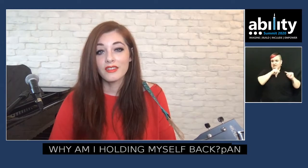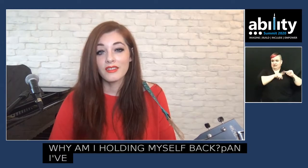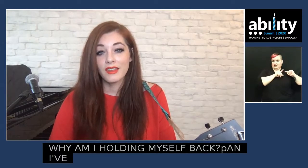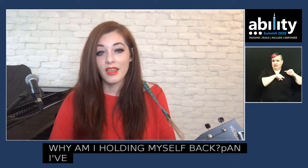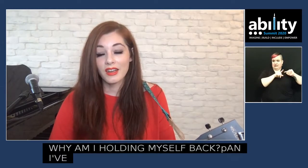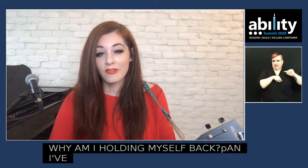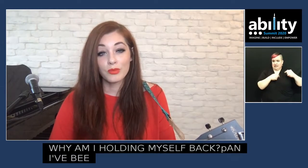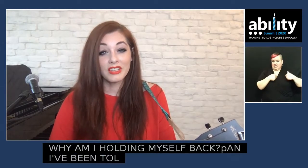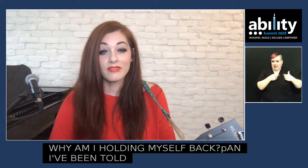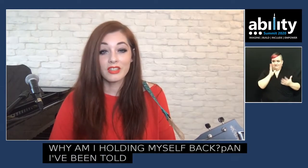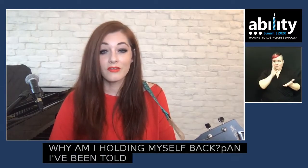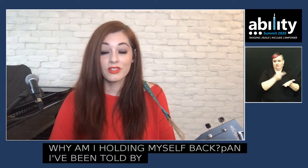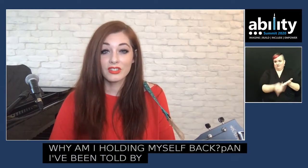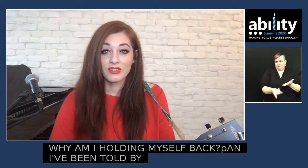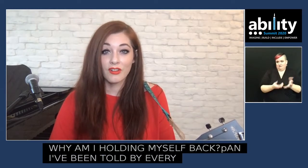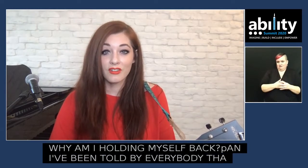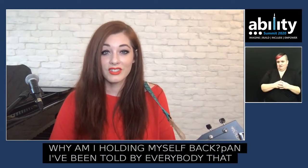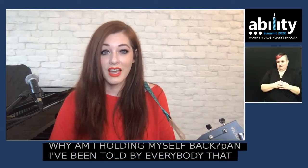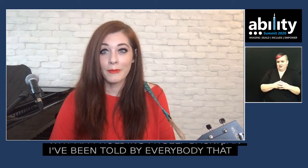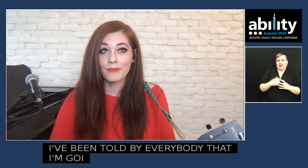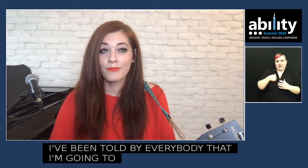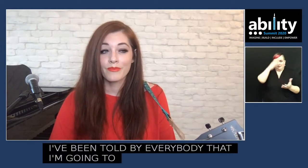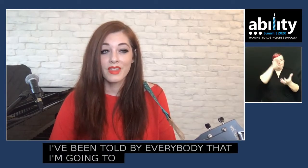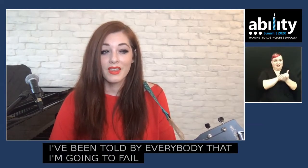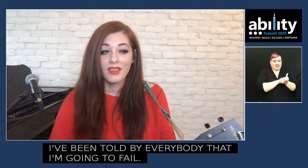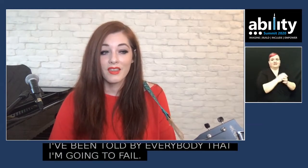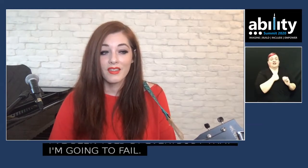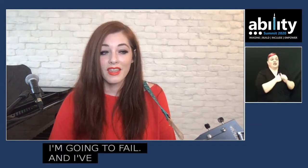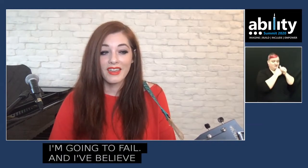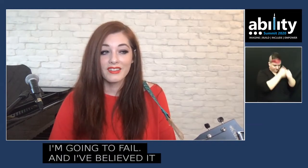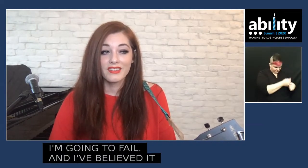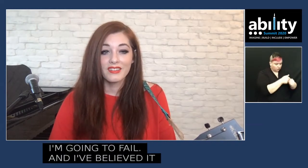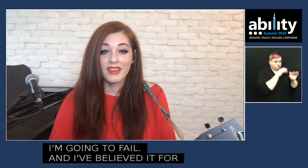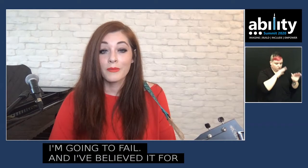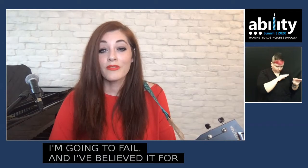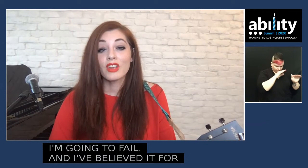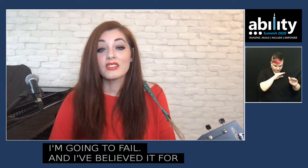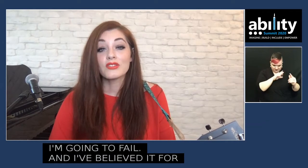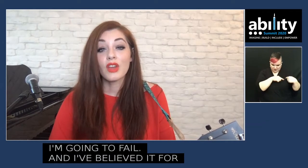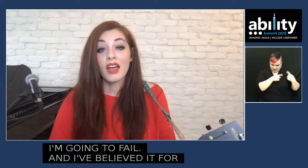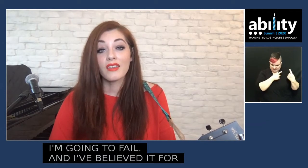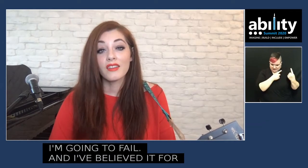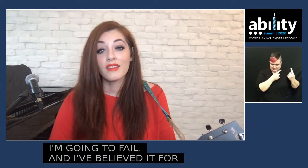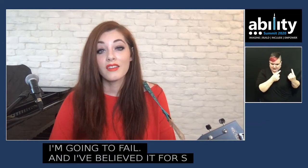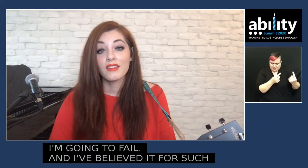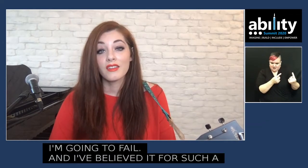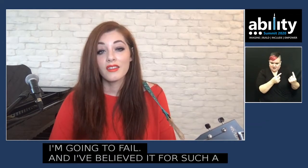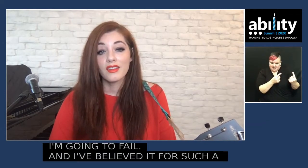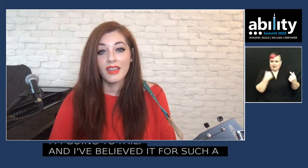fail. And I've believed it for such a long time that I'm afraid to